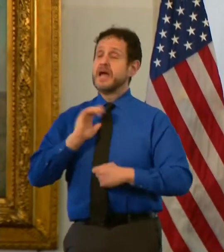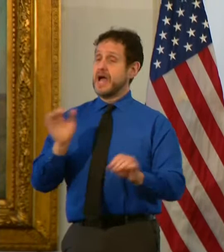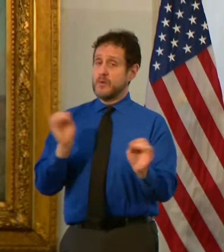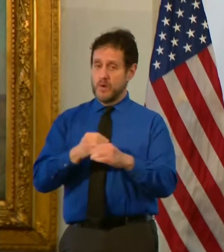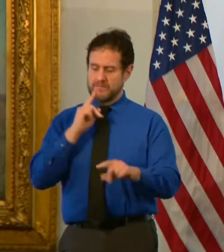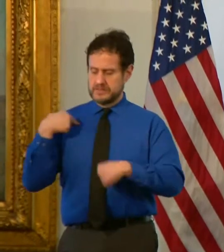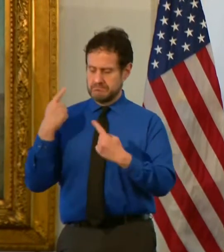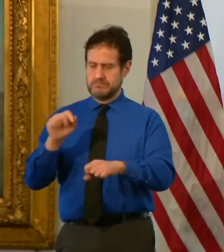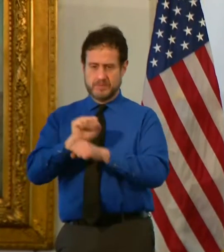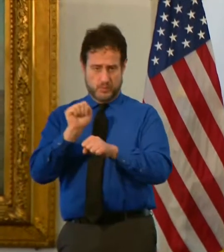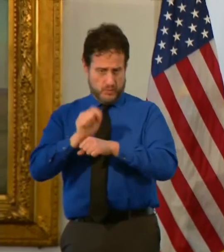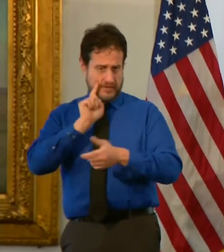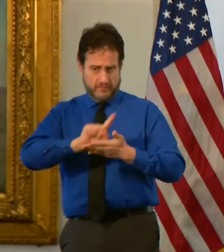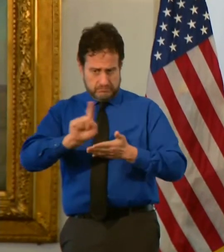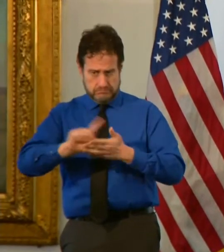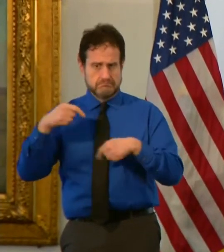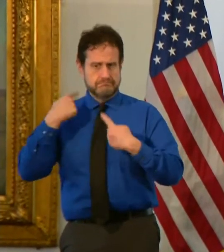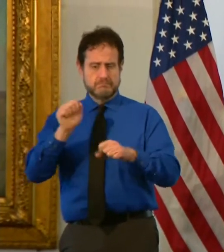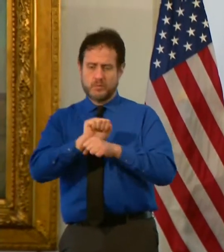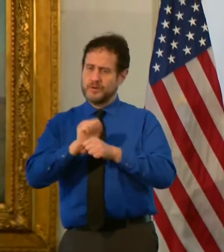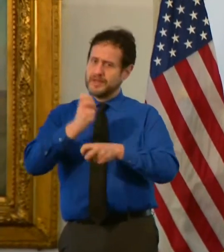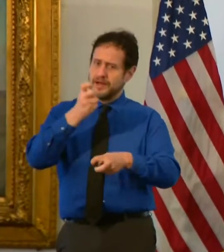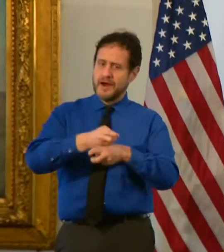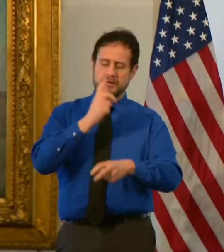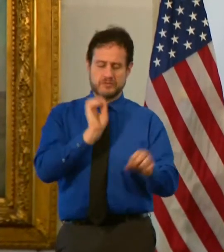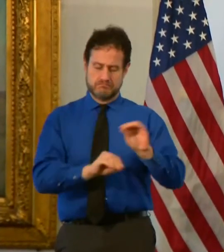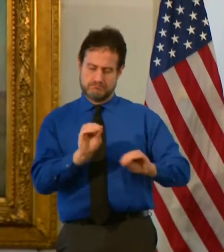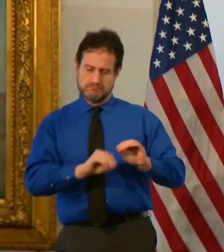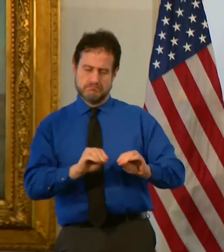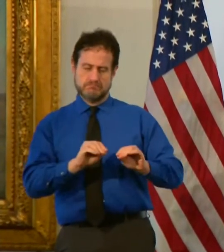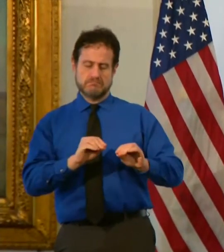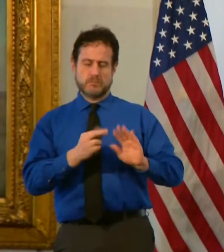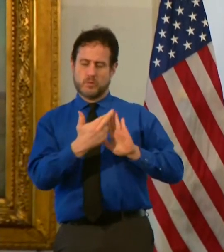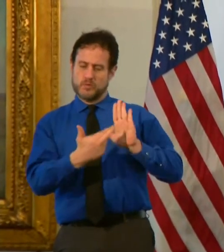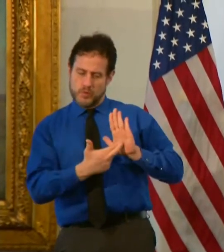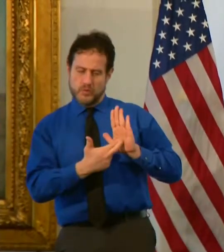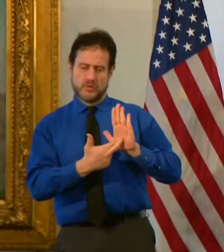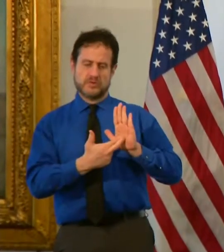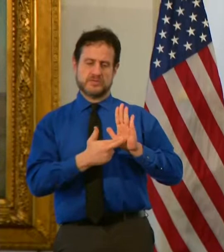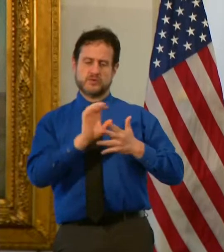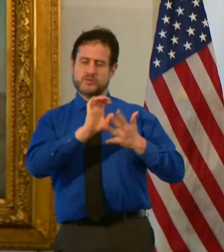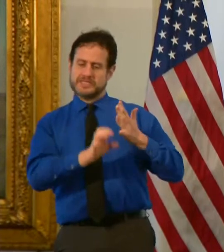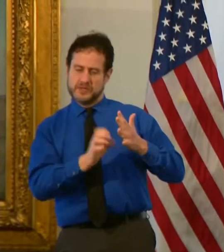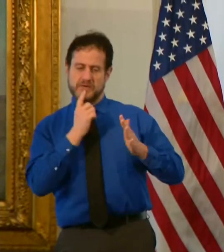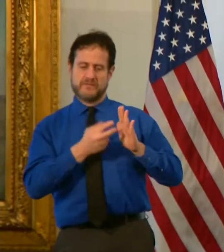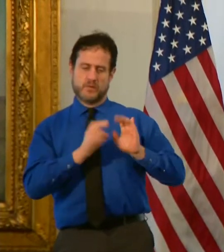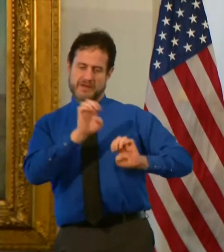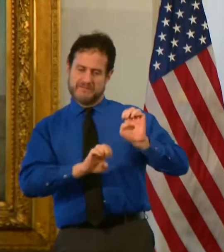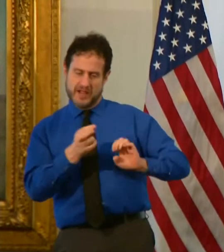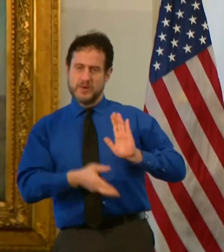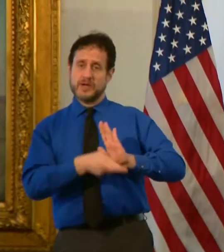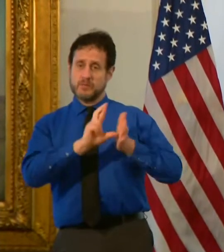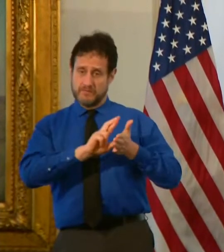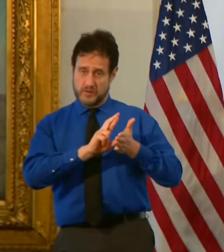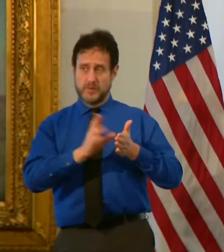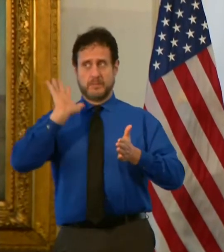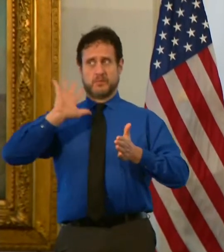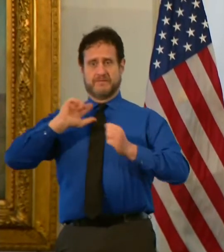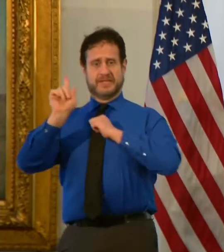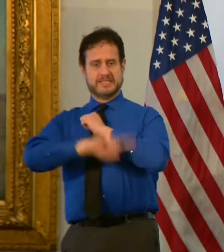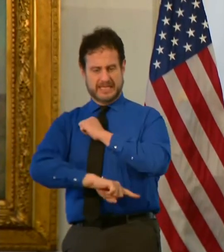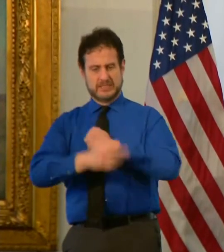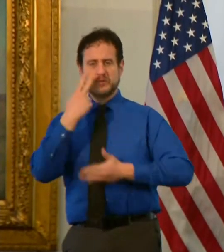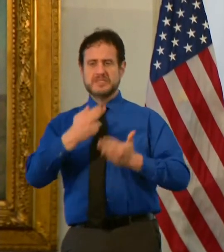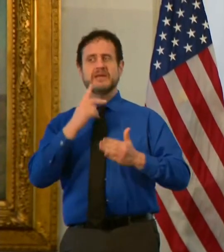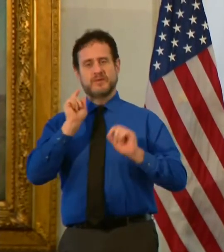for the last several weeks to put together a criteria for evaluating and reviewing such sentences, and